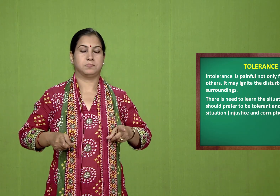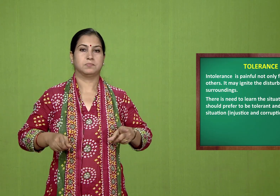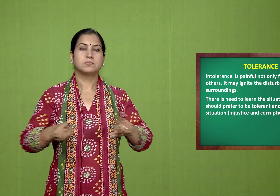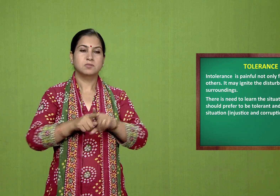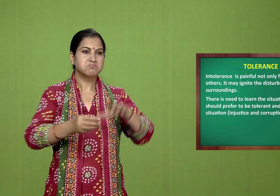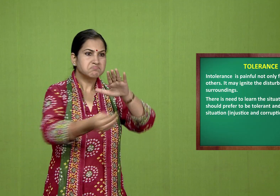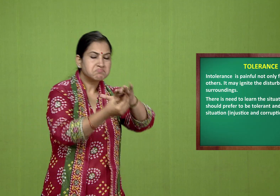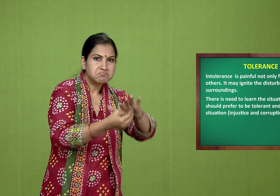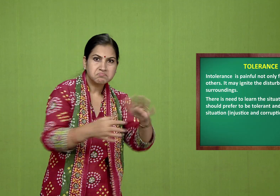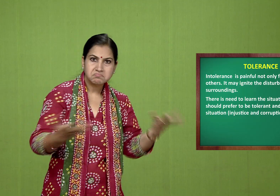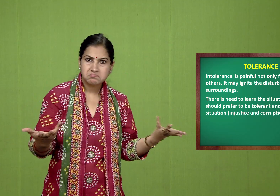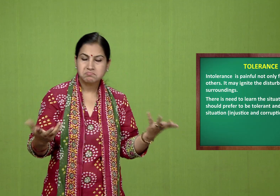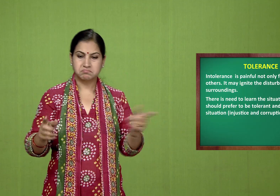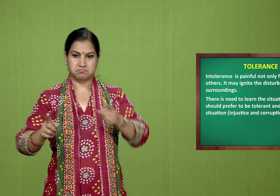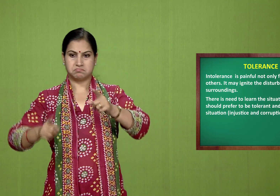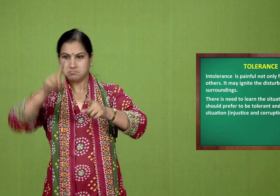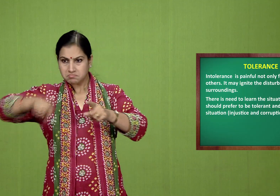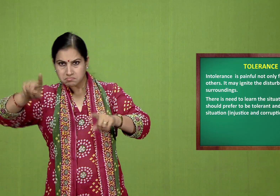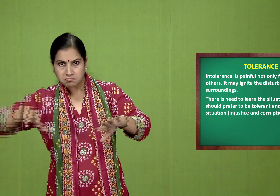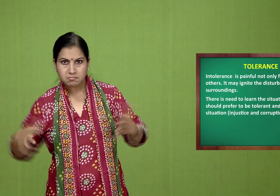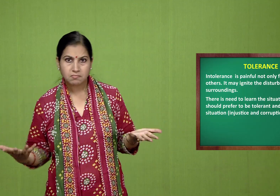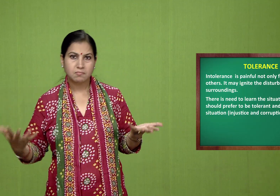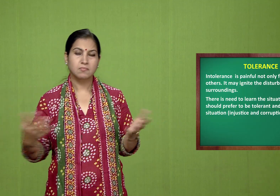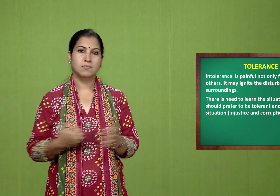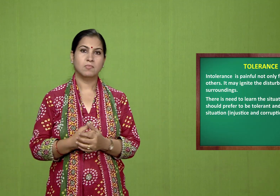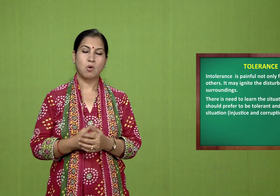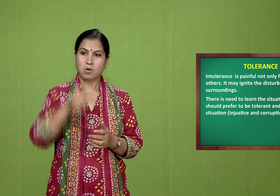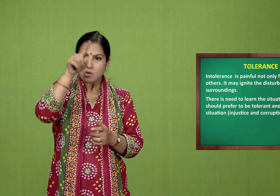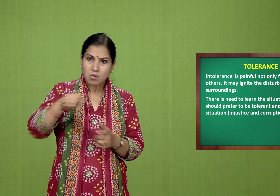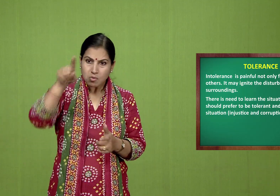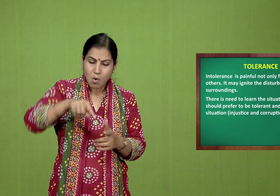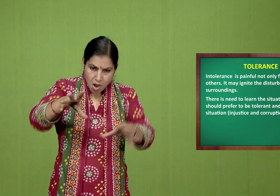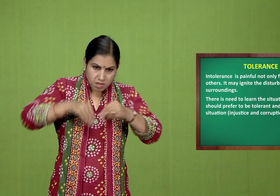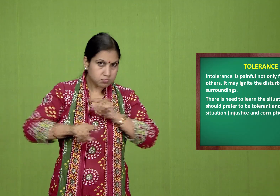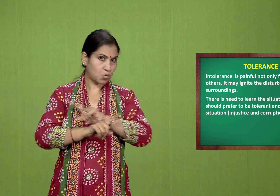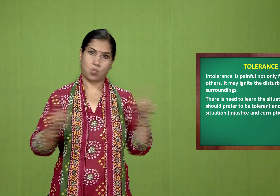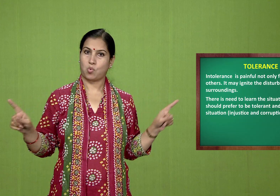and corruption or to accept evil around us.